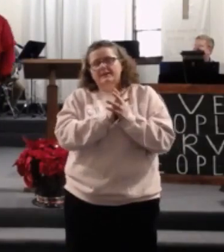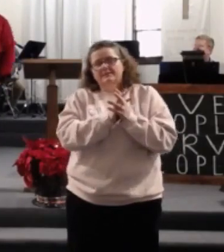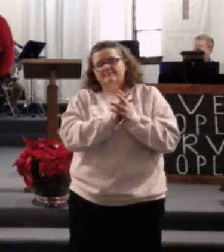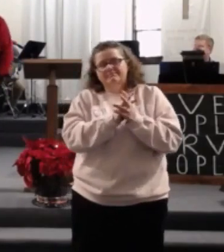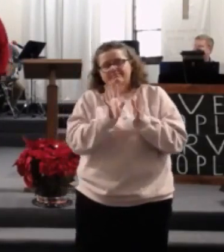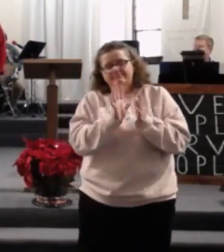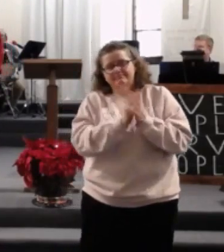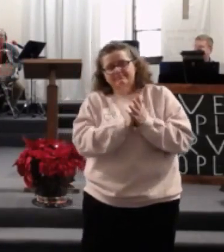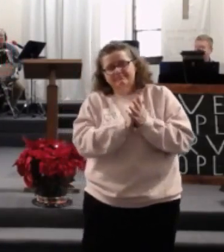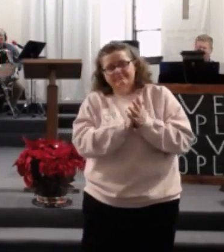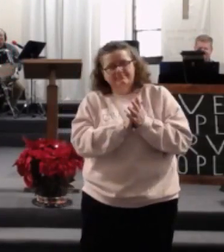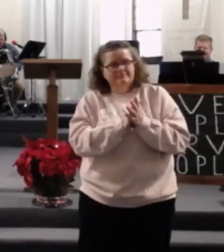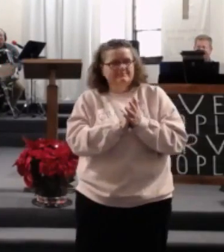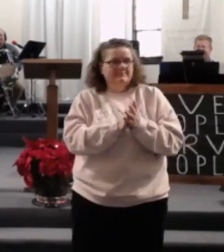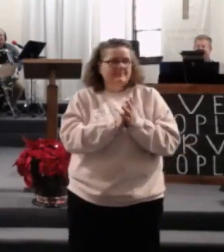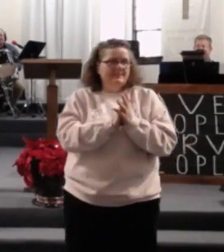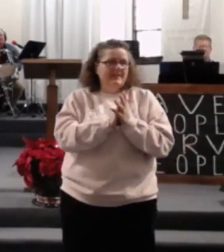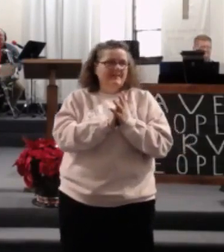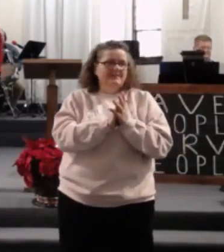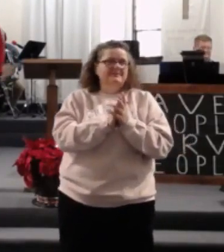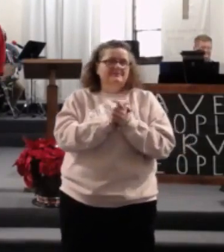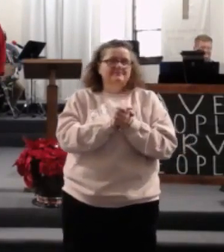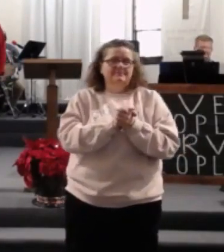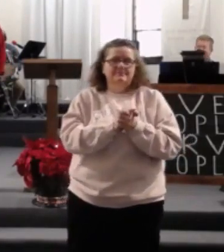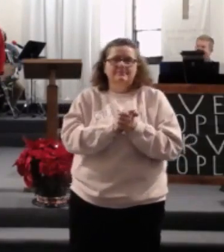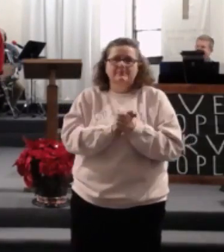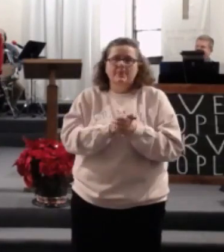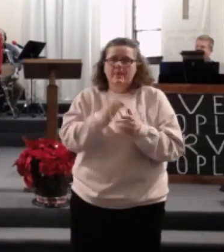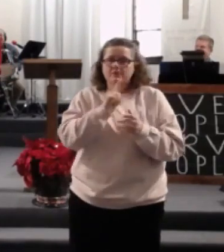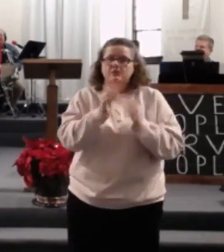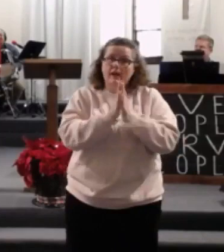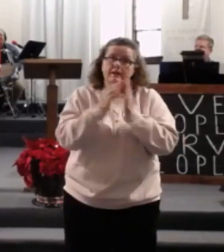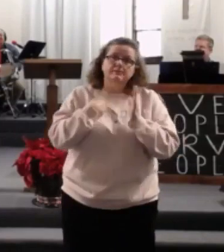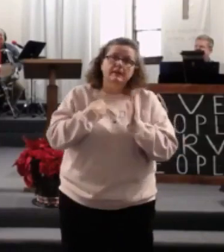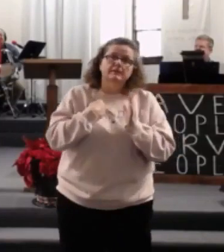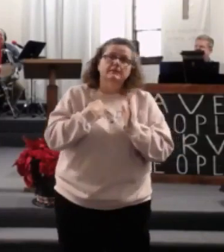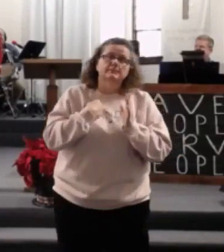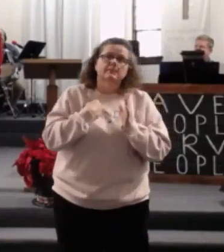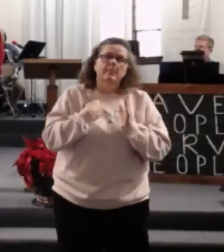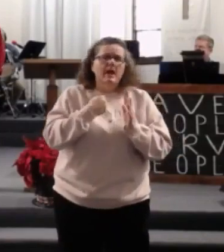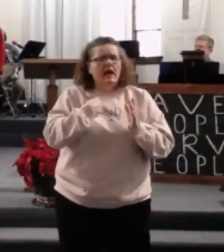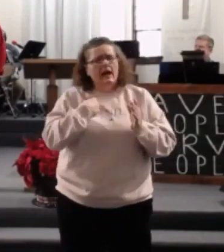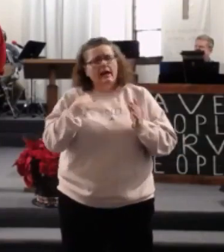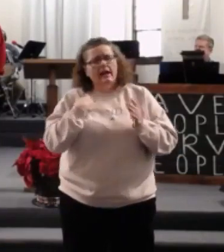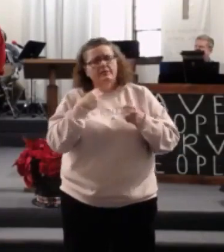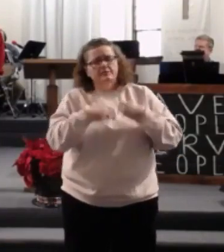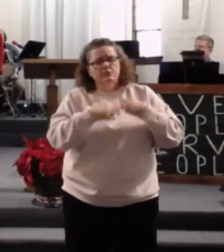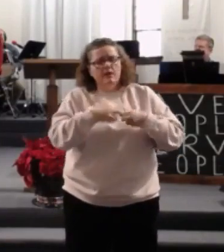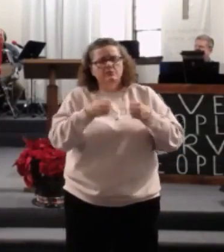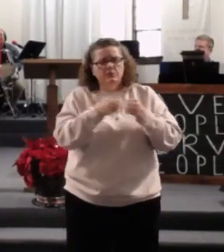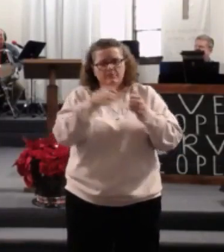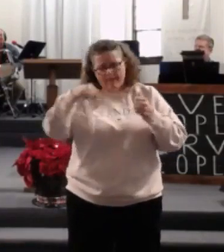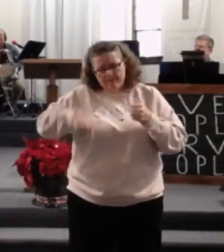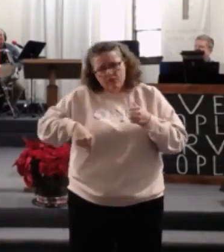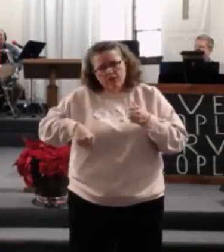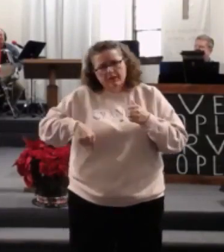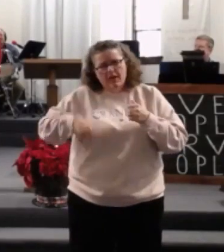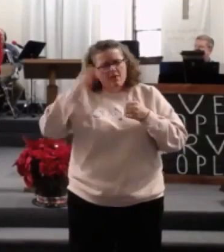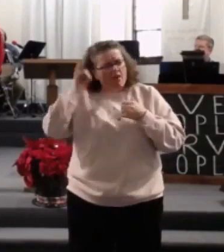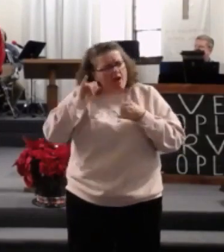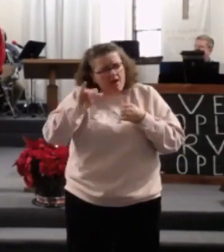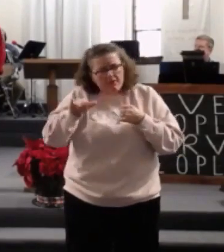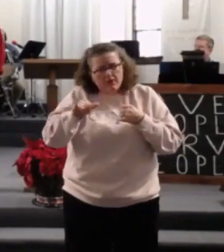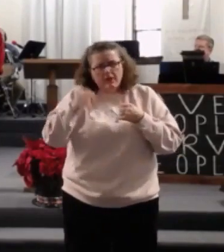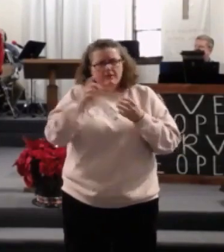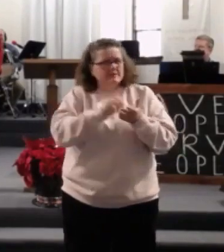She didn't. She probably should have. But I didn't say anything. I just looked at her and said, "Sure." She goes, "I've had this problem with my foot for like ever. And the doctors aren't sure